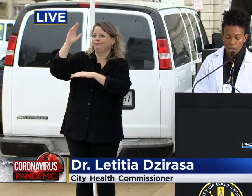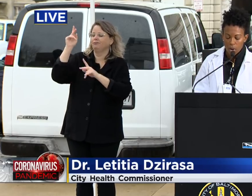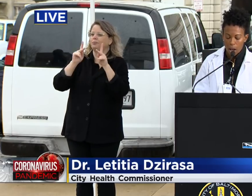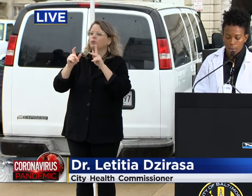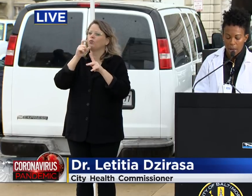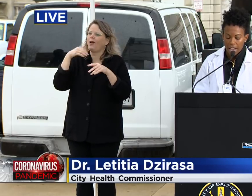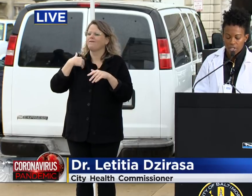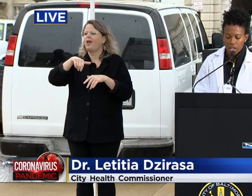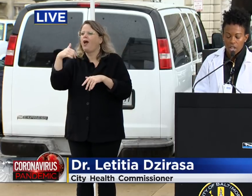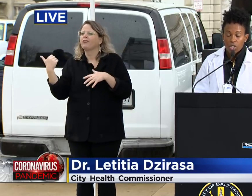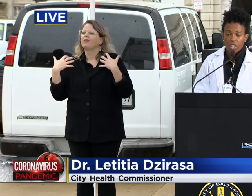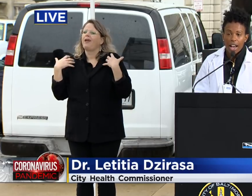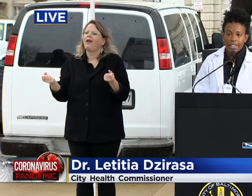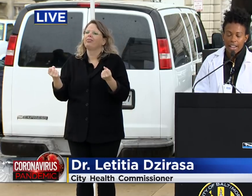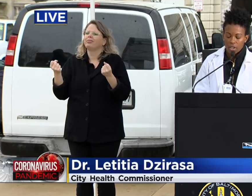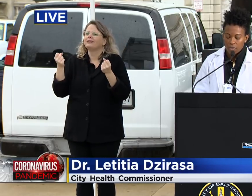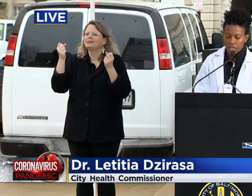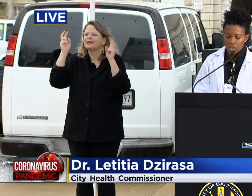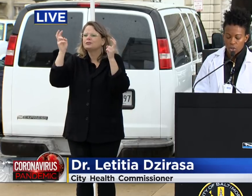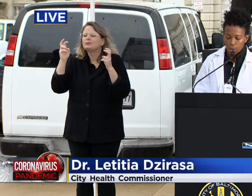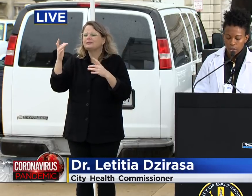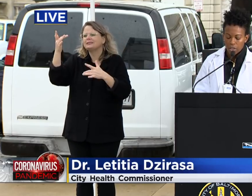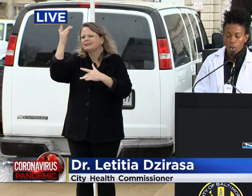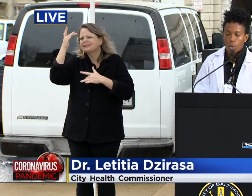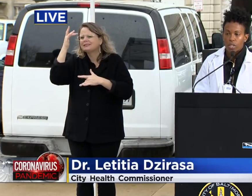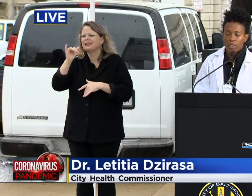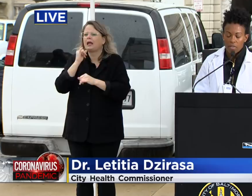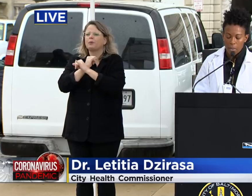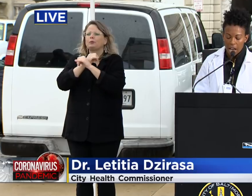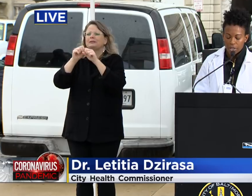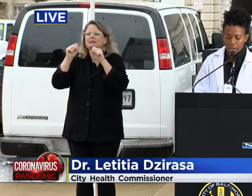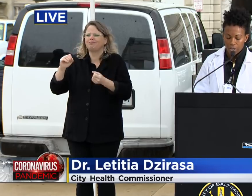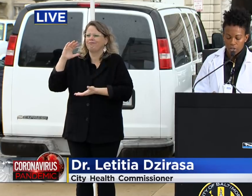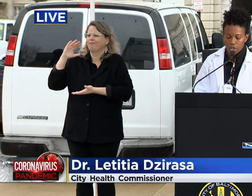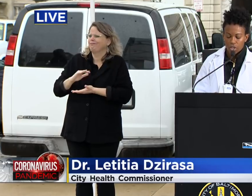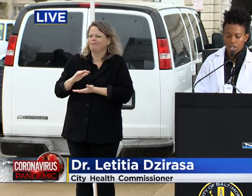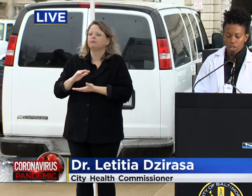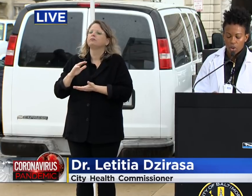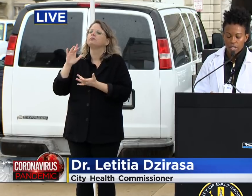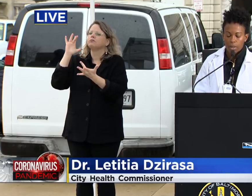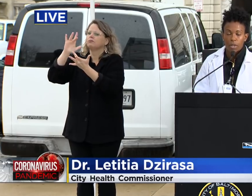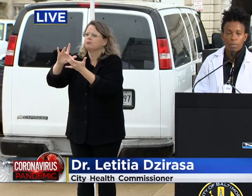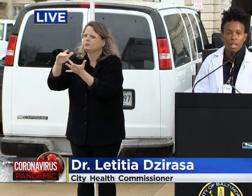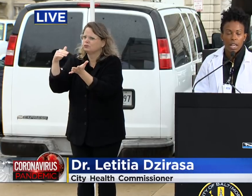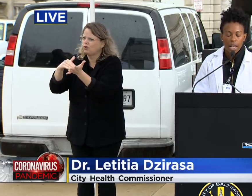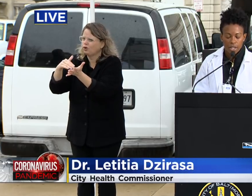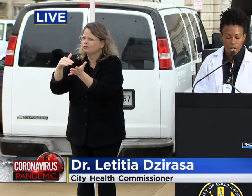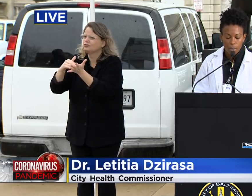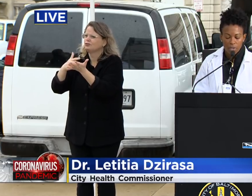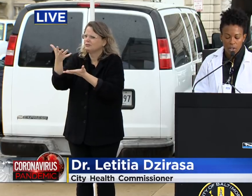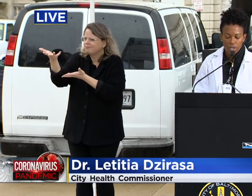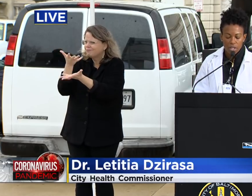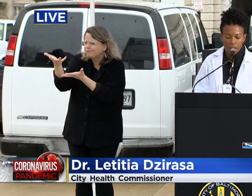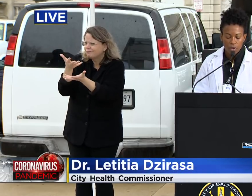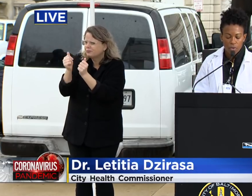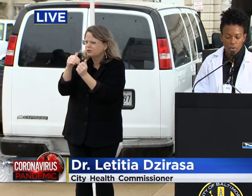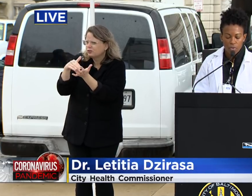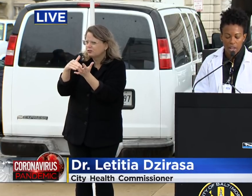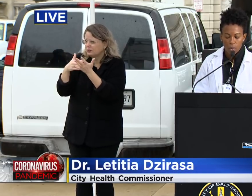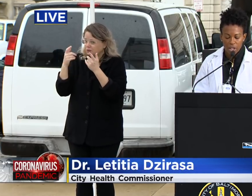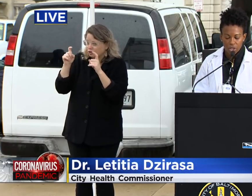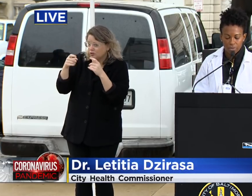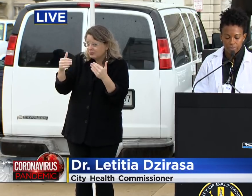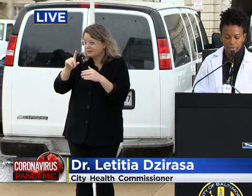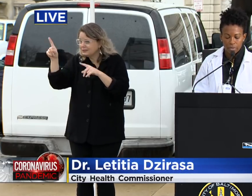who are immunocompromised should contact their physician early in the course of even mild illness to discuss current symptoms and determine if there is a need for